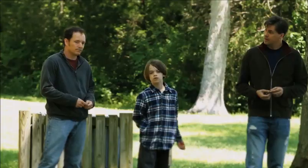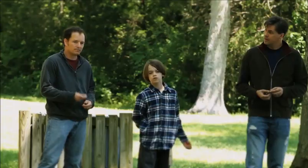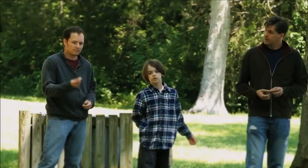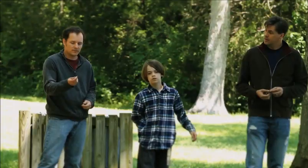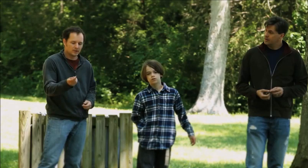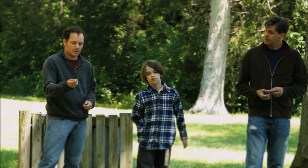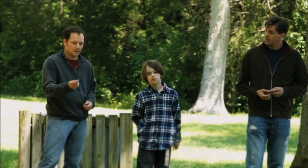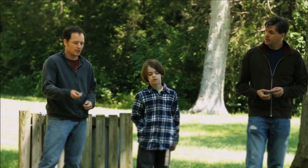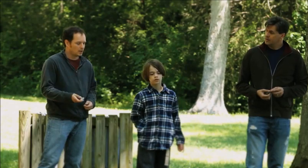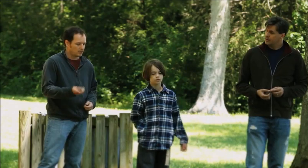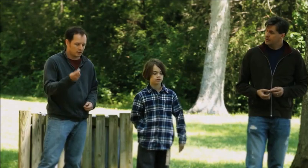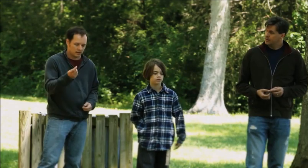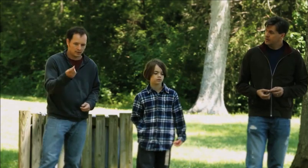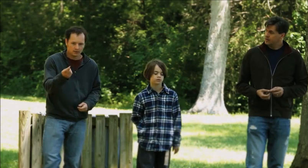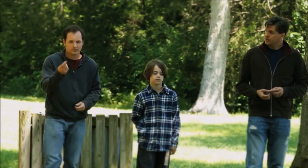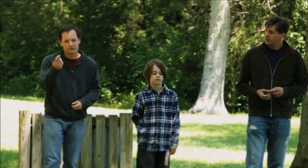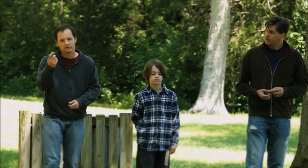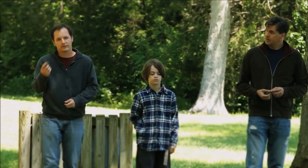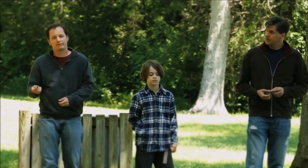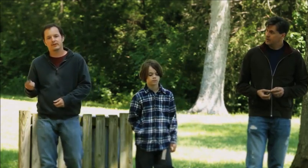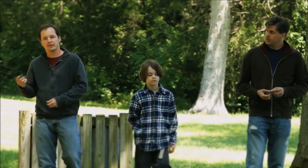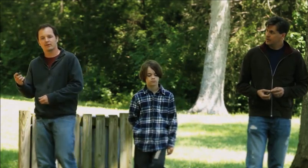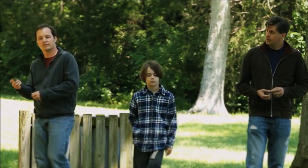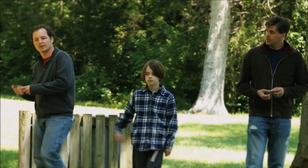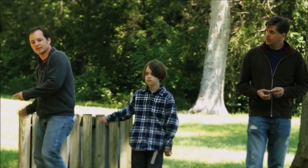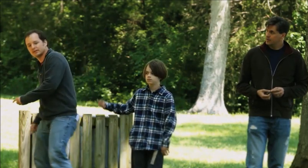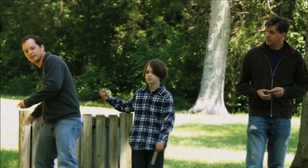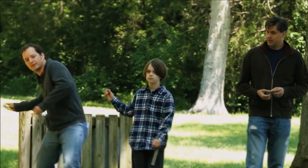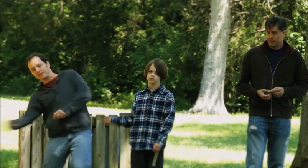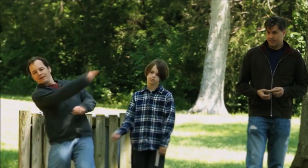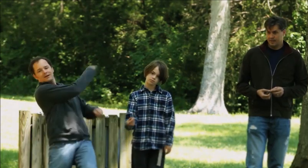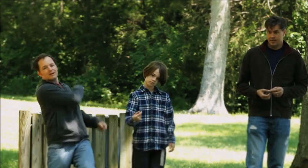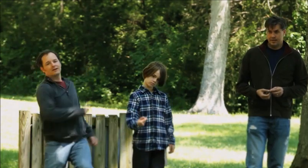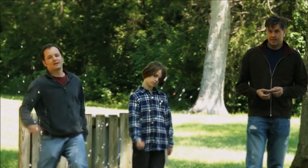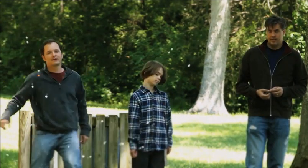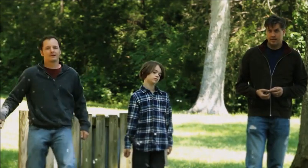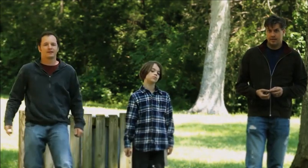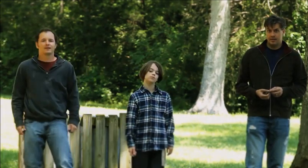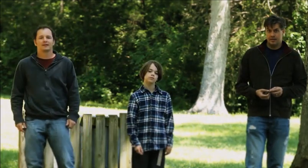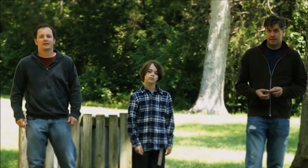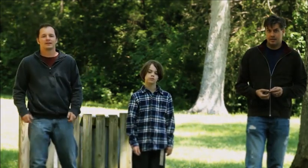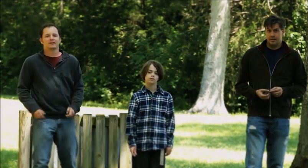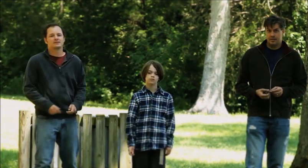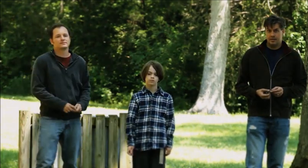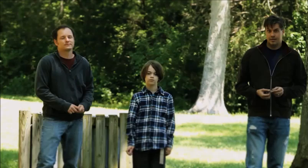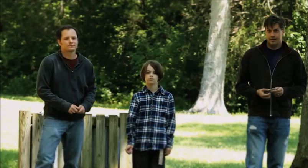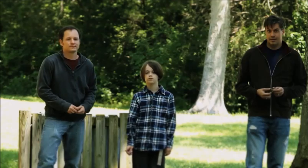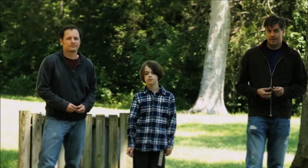This is for defending those things.